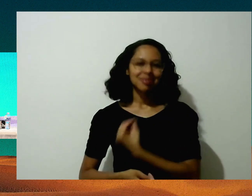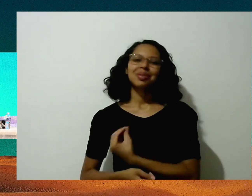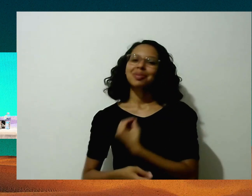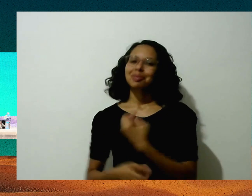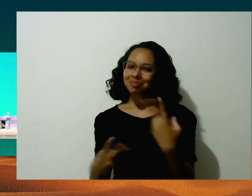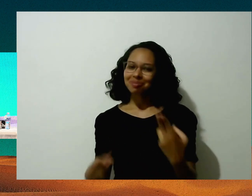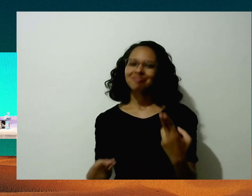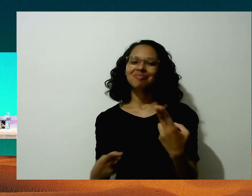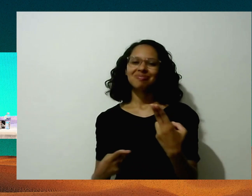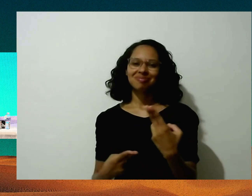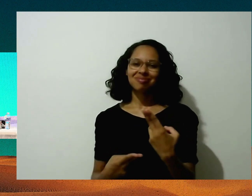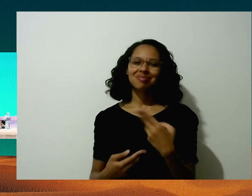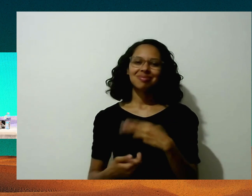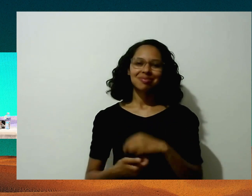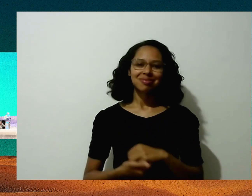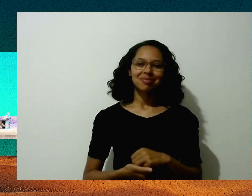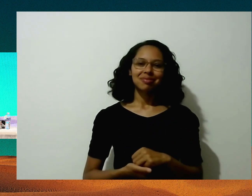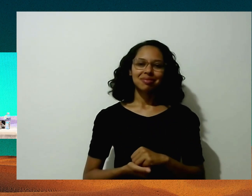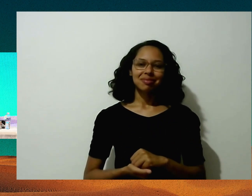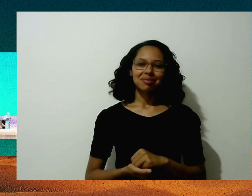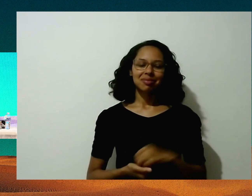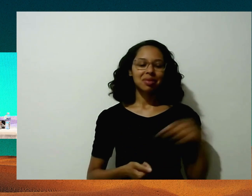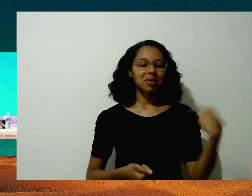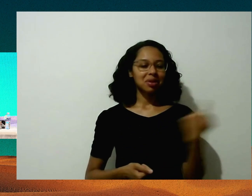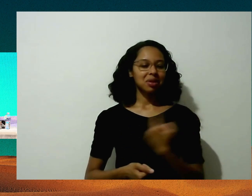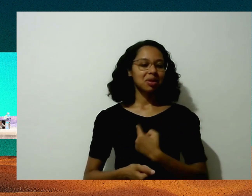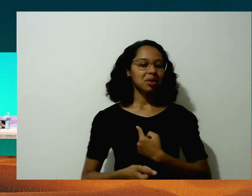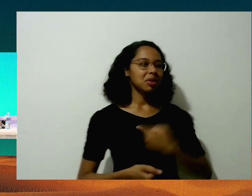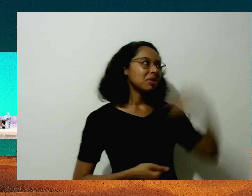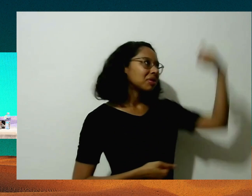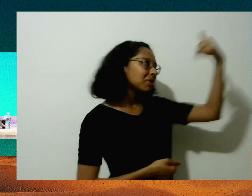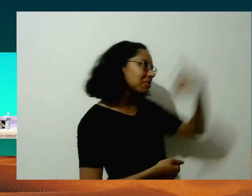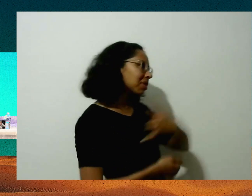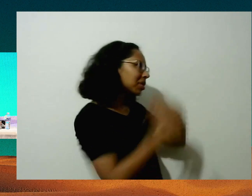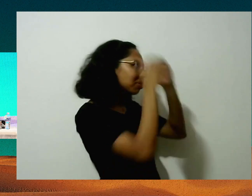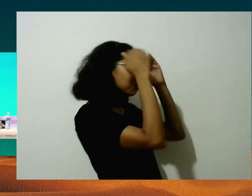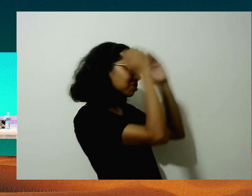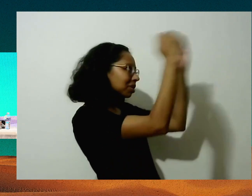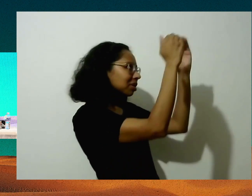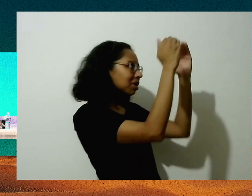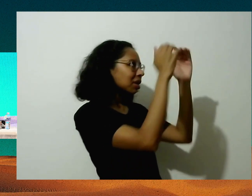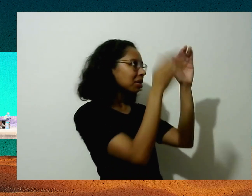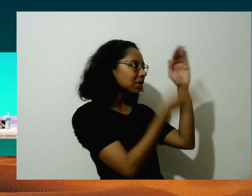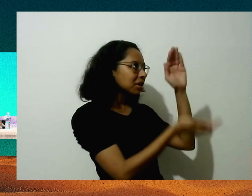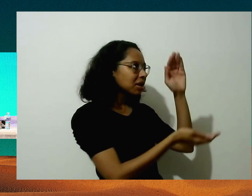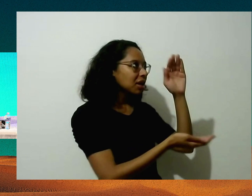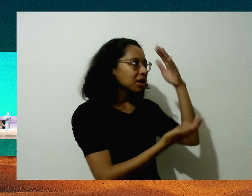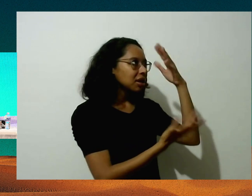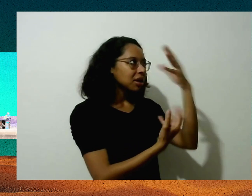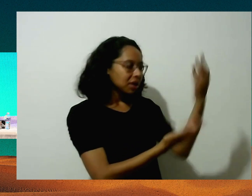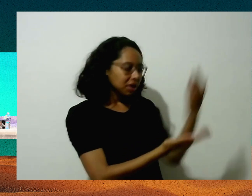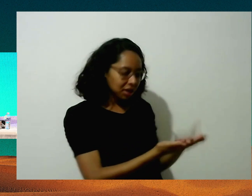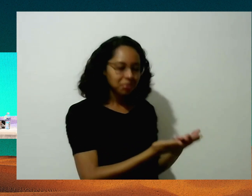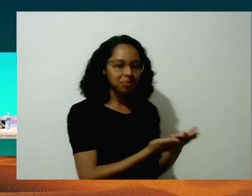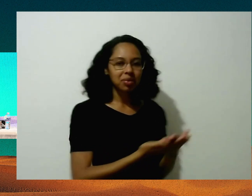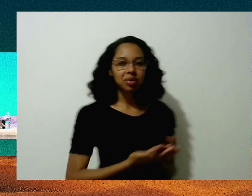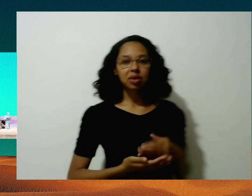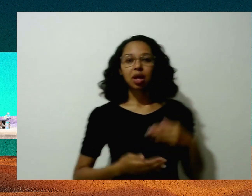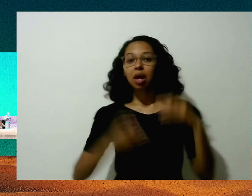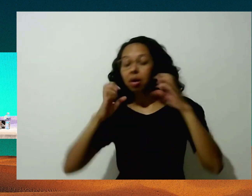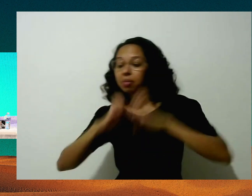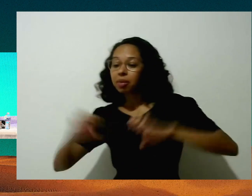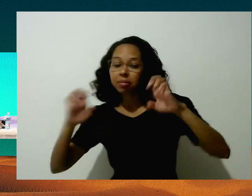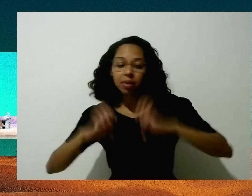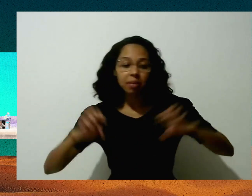in our days. Quando nós cremos na palavra profética, nós obedecemos, saímos para fazer o que ela nos manda, os sinais acontecem e